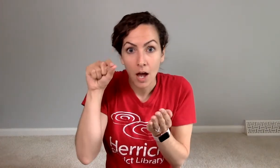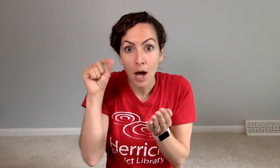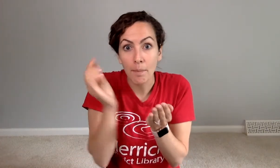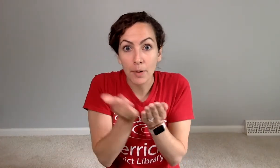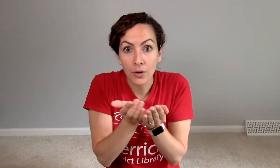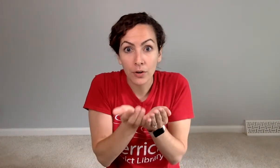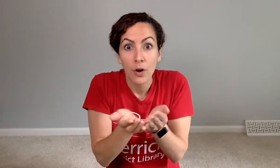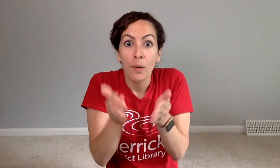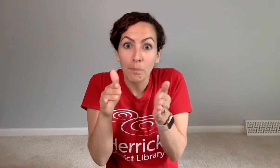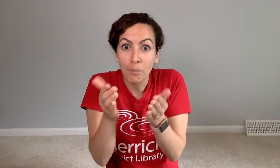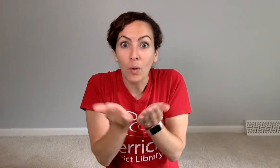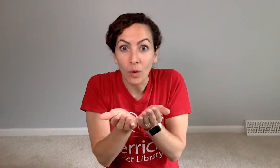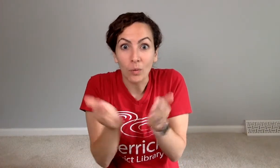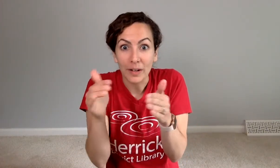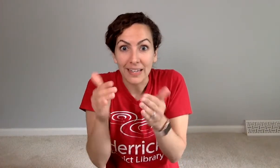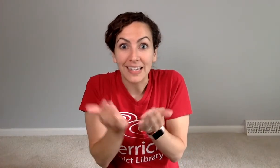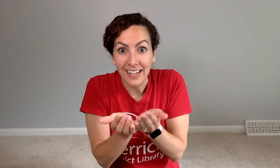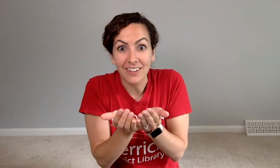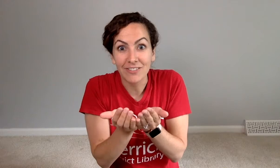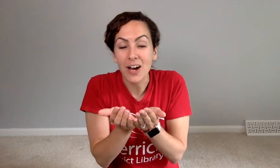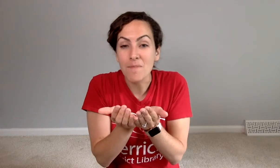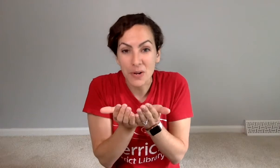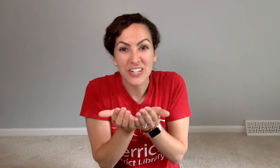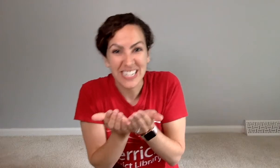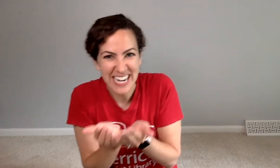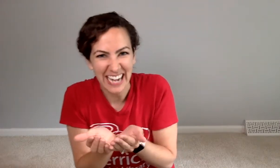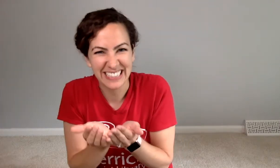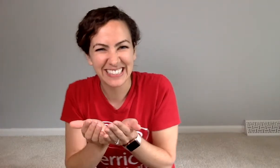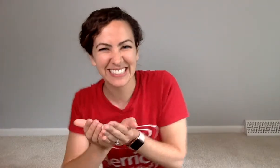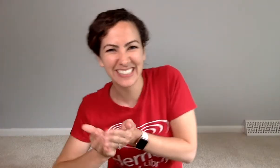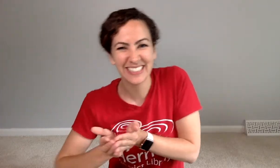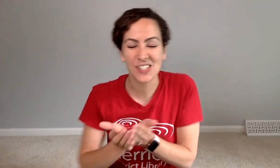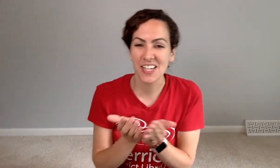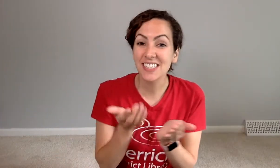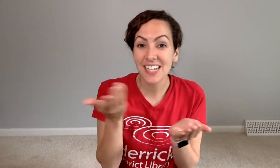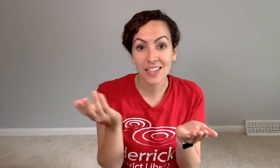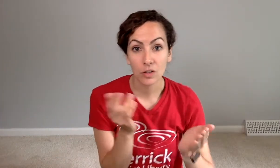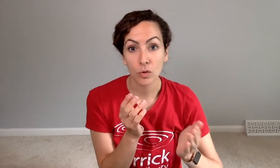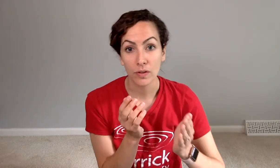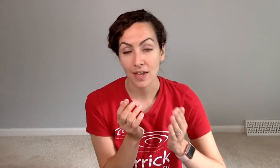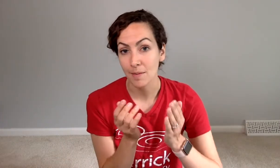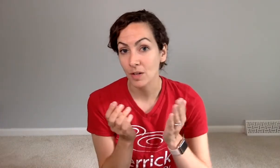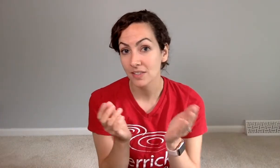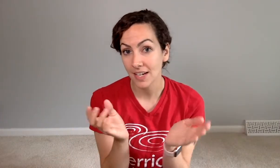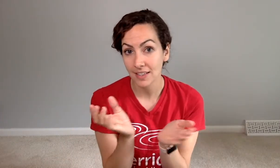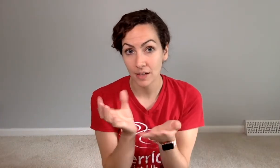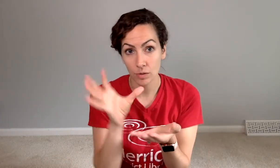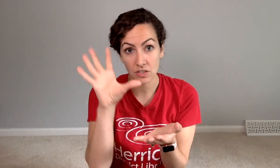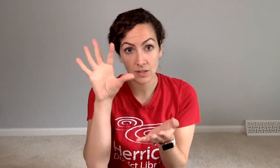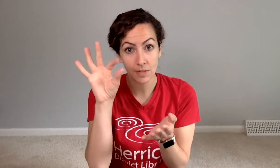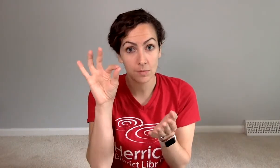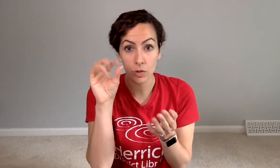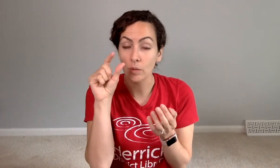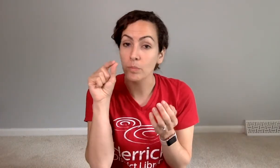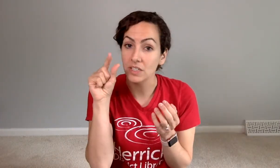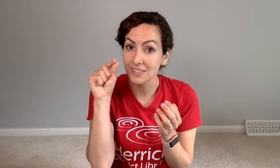a bird bowl where they live, a bird nest. So that's another cool thing about sign language. Sometimes you can put